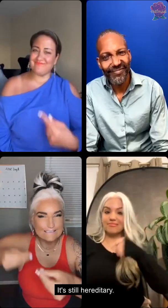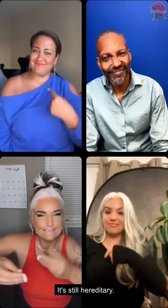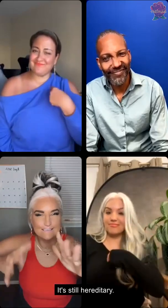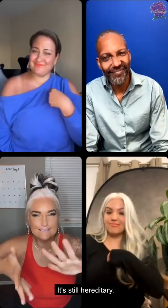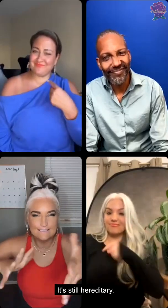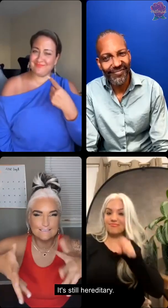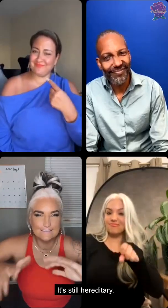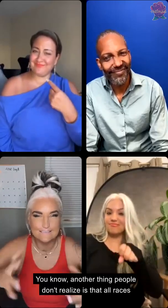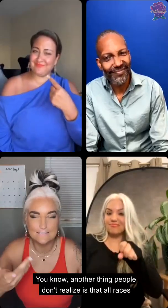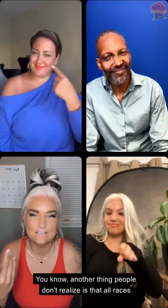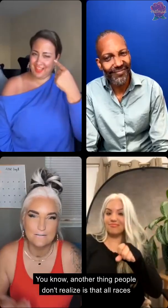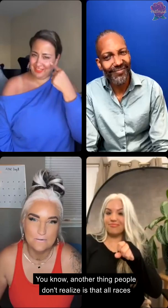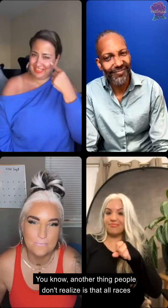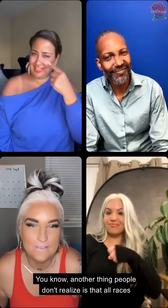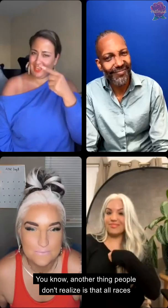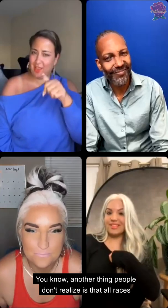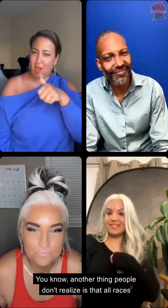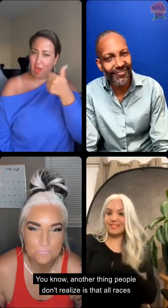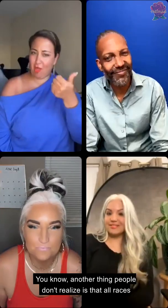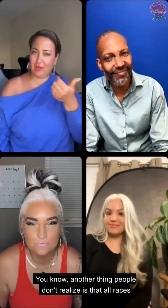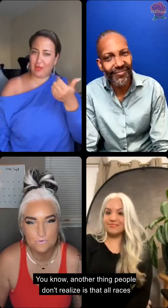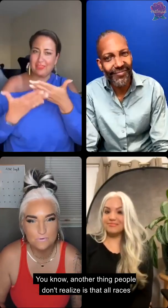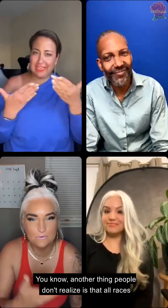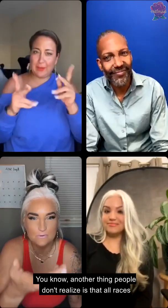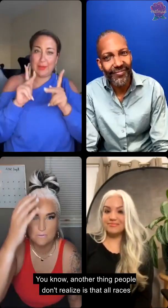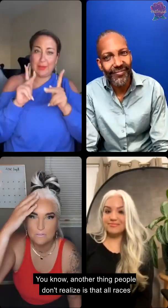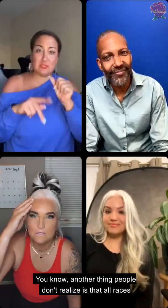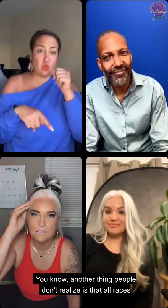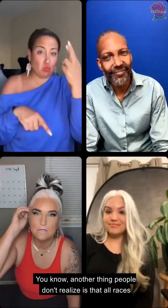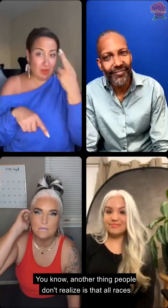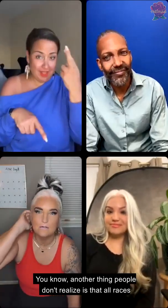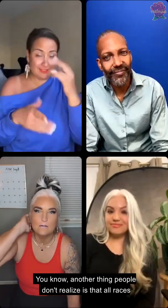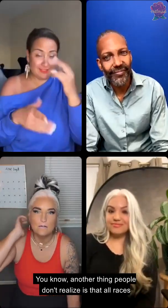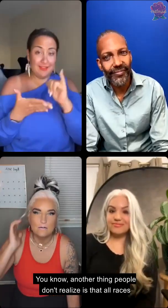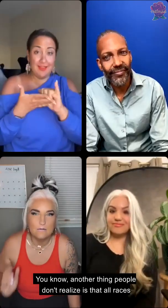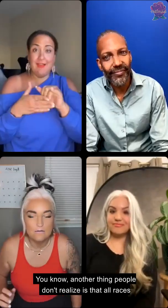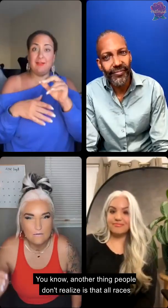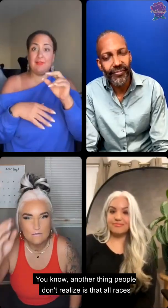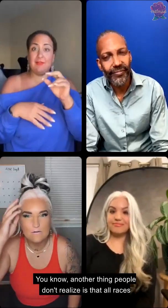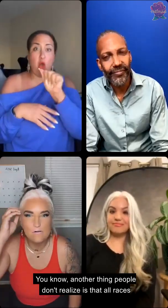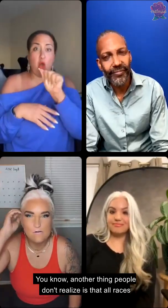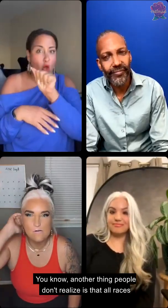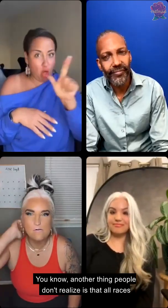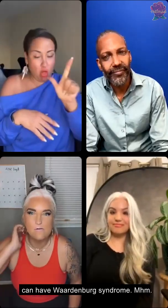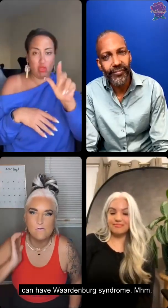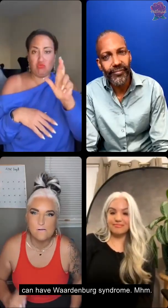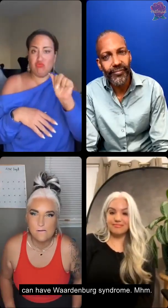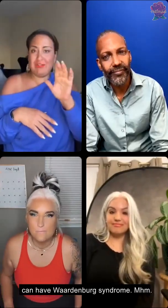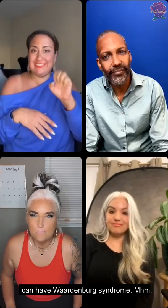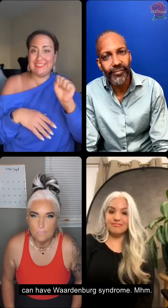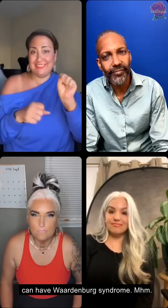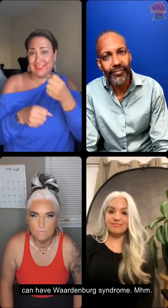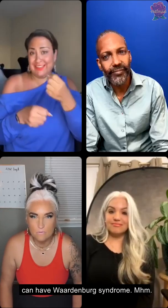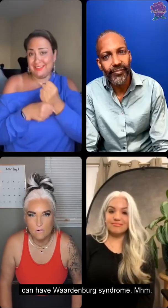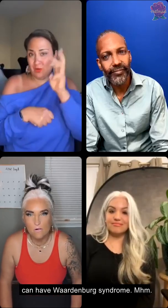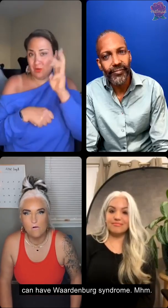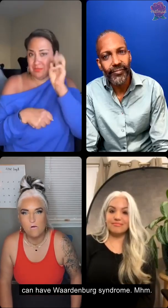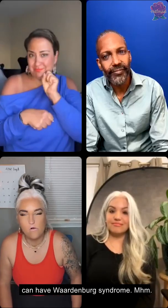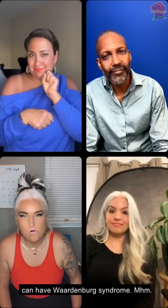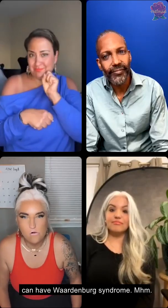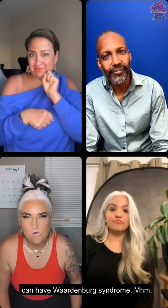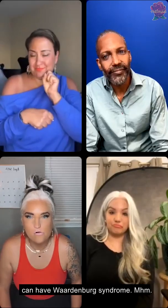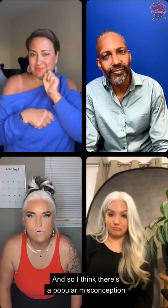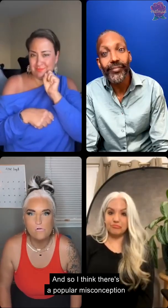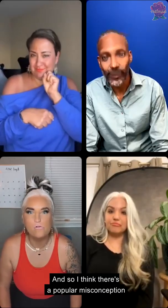It's still in there. It's still hereditary. Another thing people don't realize is that all races can have